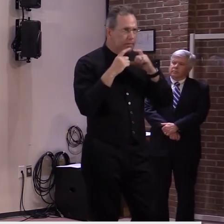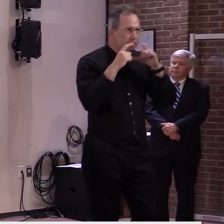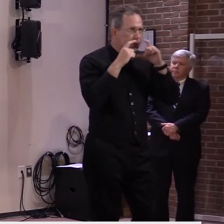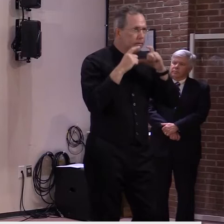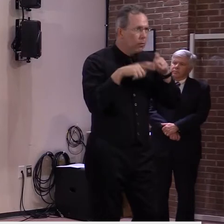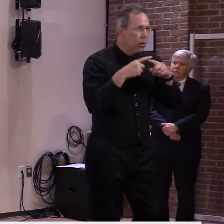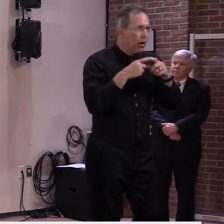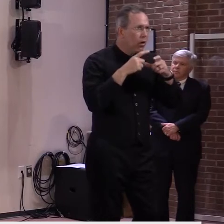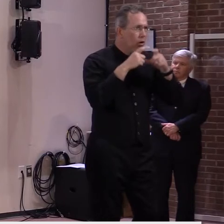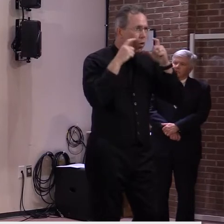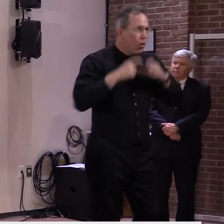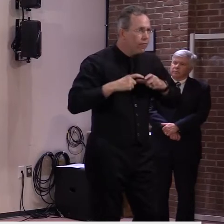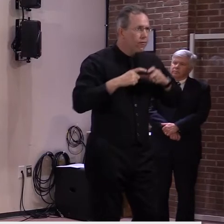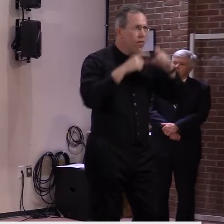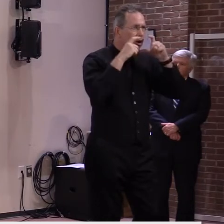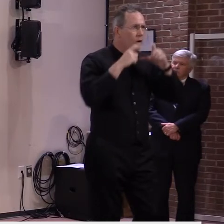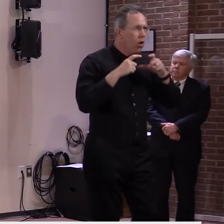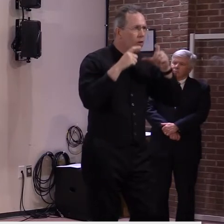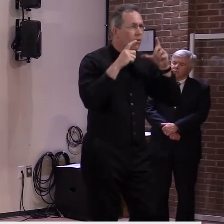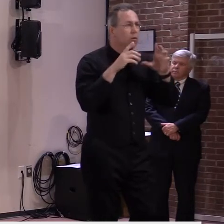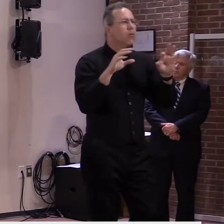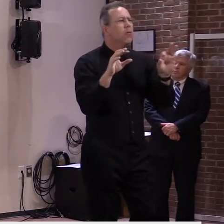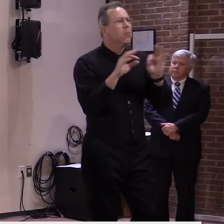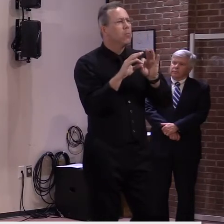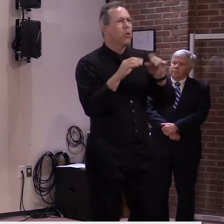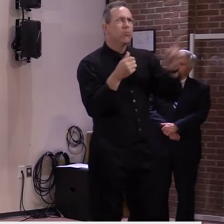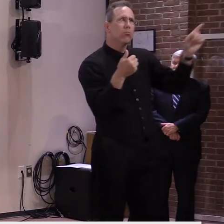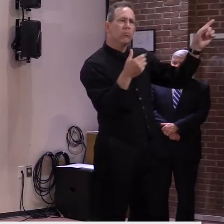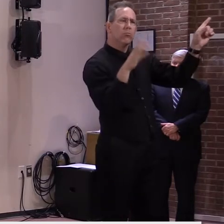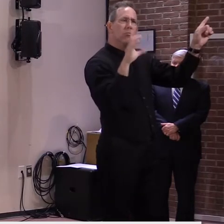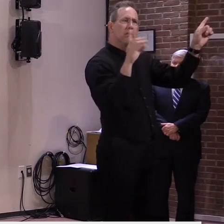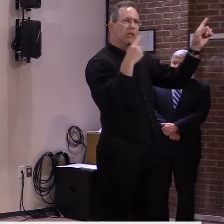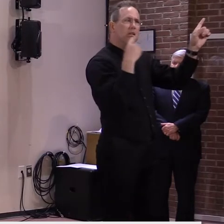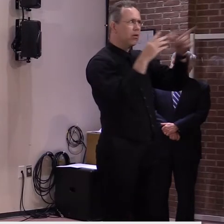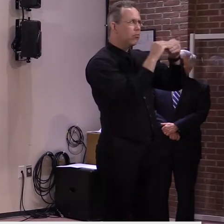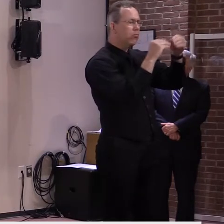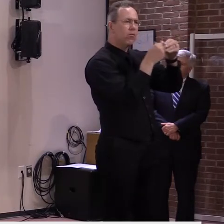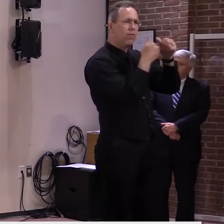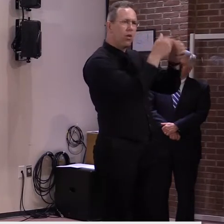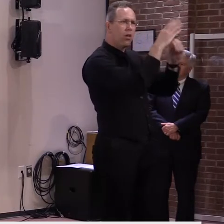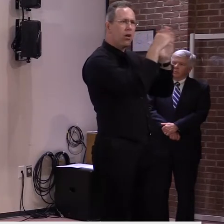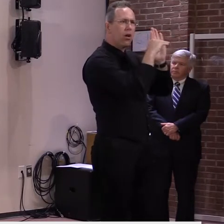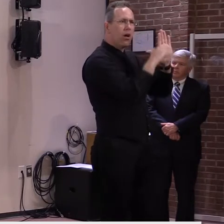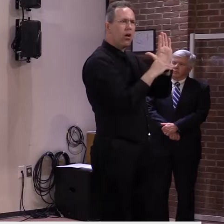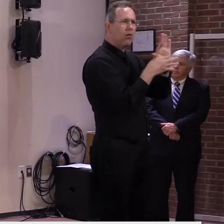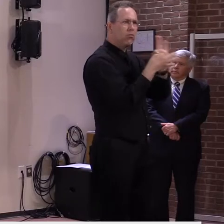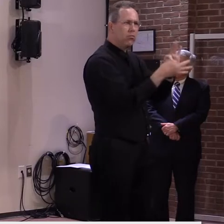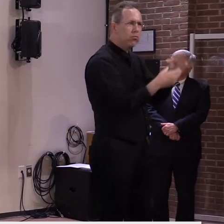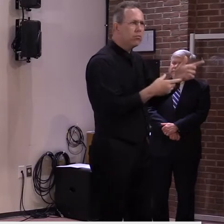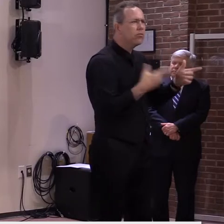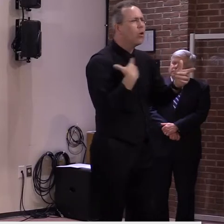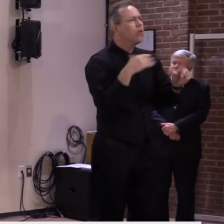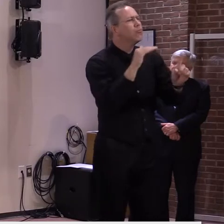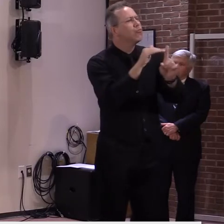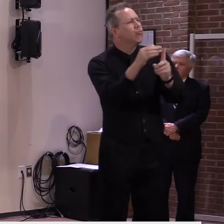which followed guidance from the CDC. And I want to remind everyone, it's okay. Just like it took